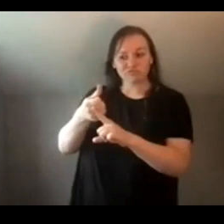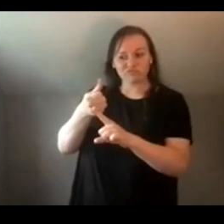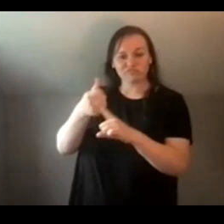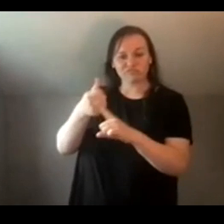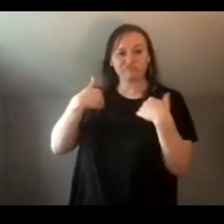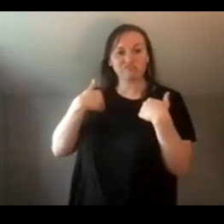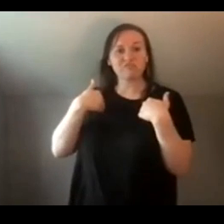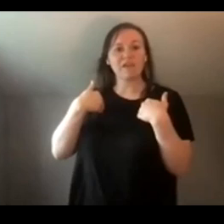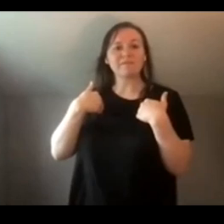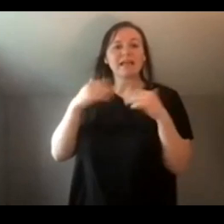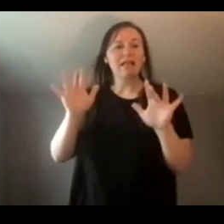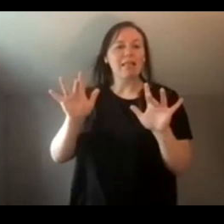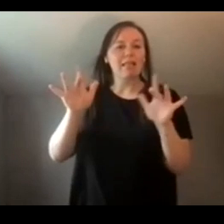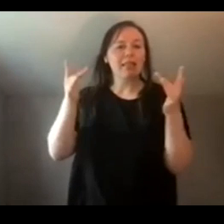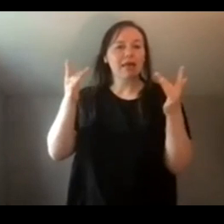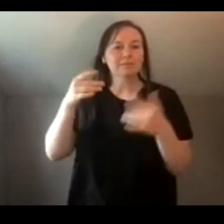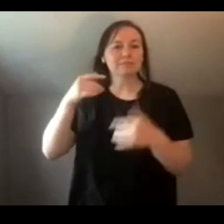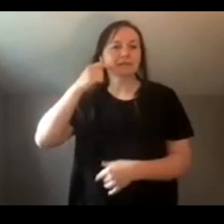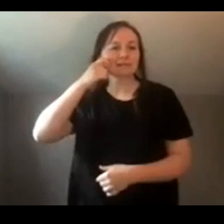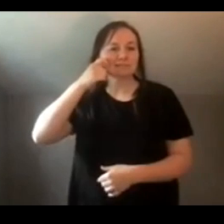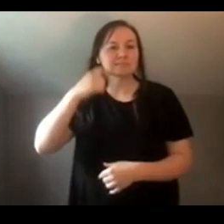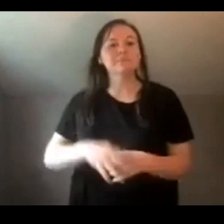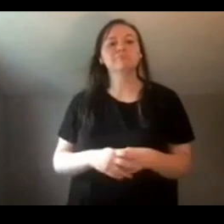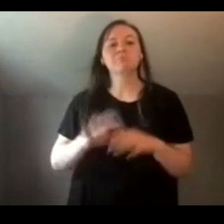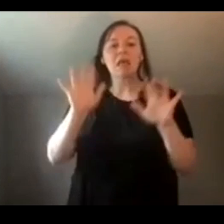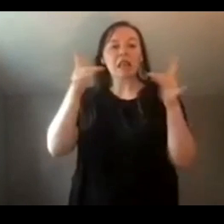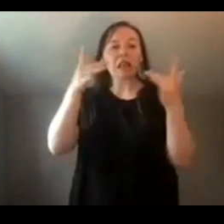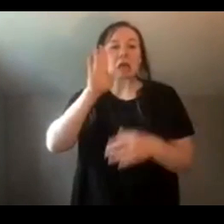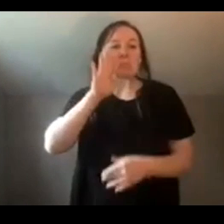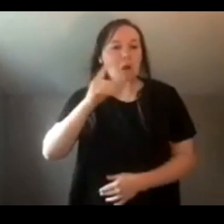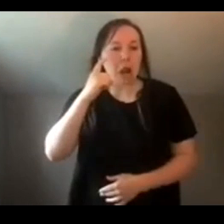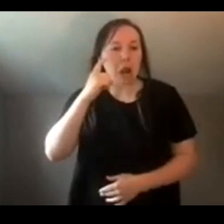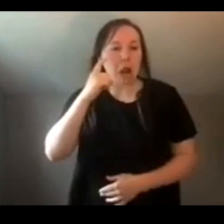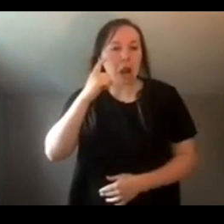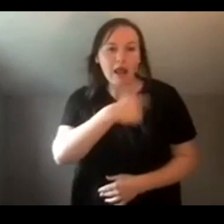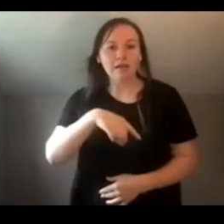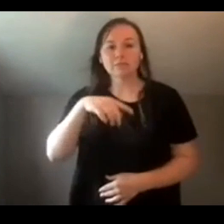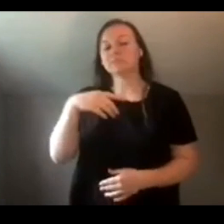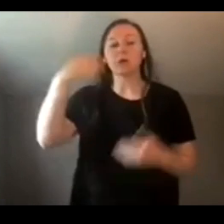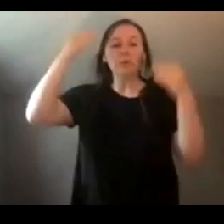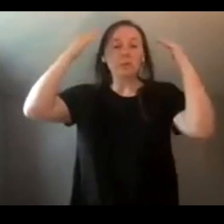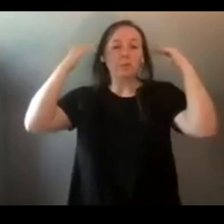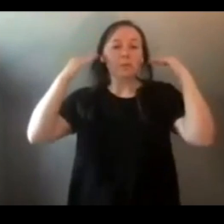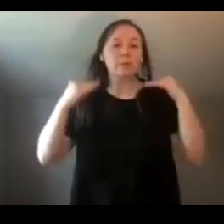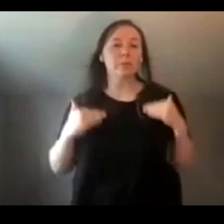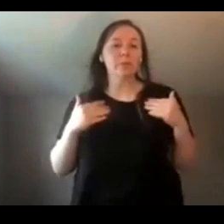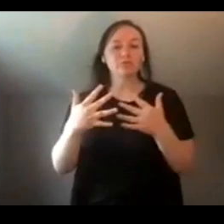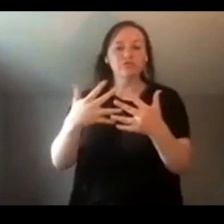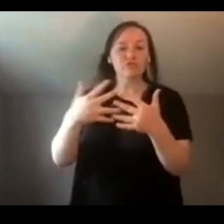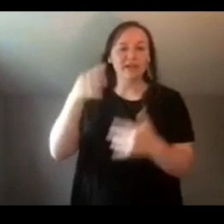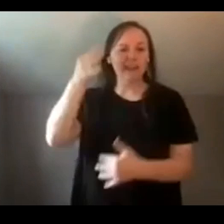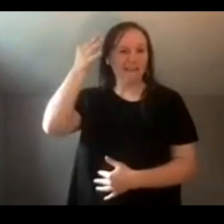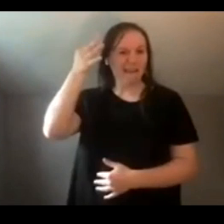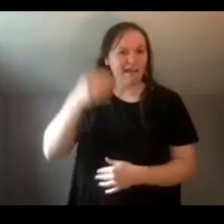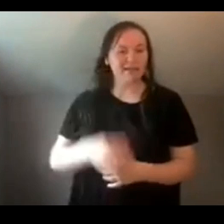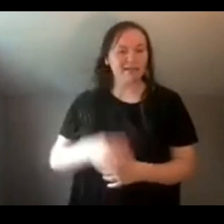fair complexion, light brown eyes, and long, straight gray hair. Mary showed